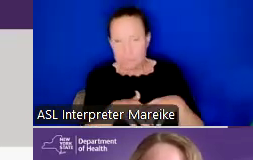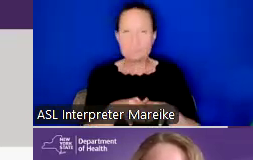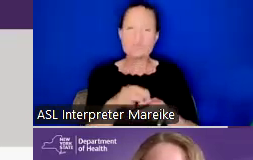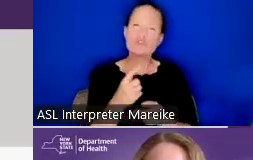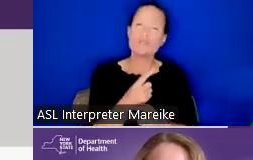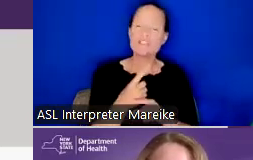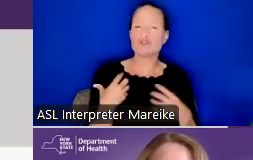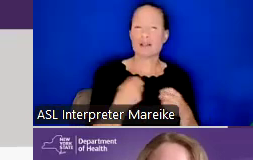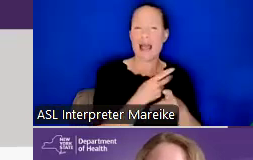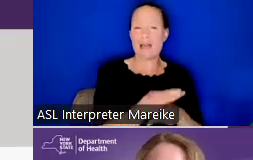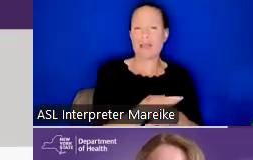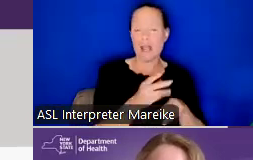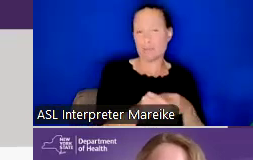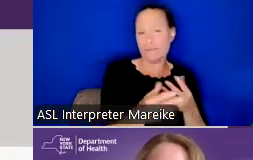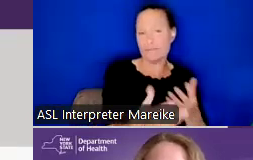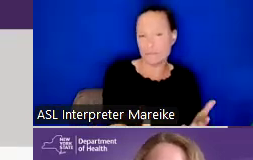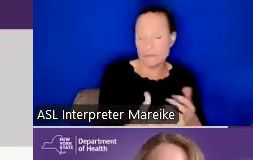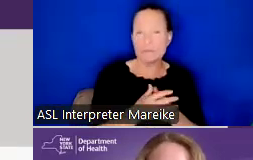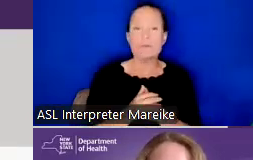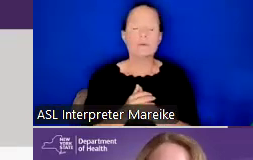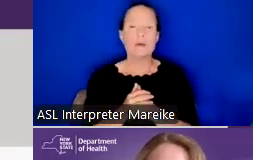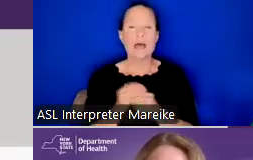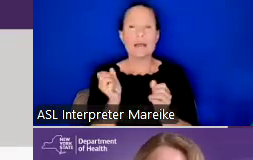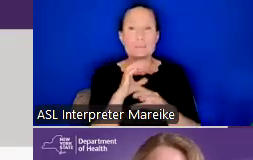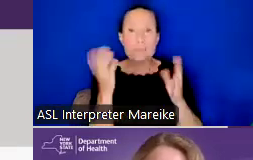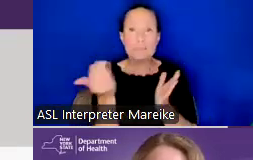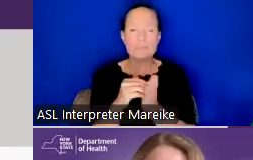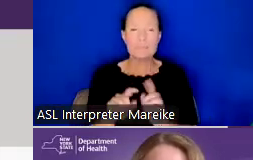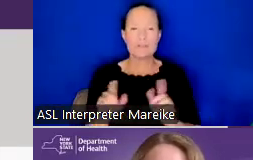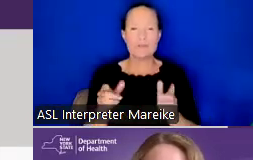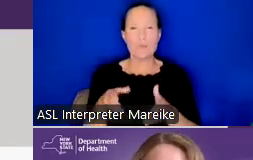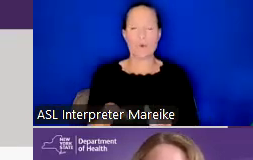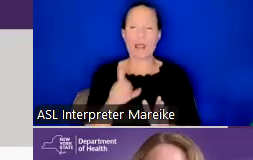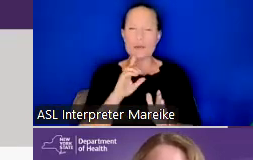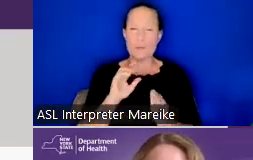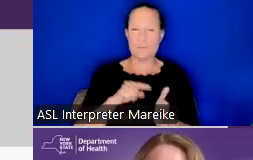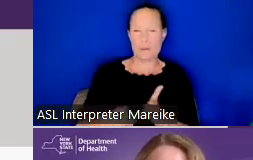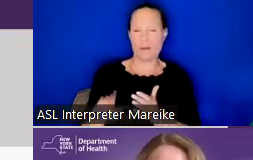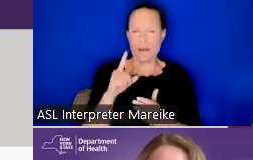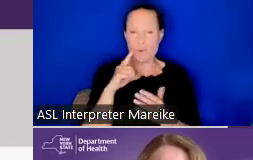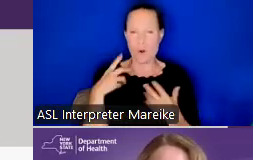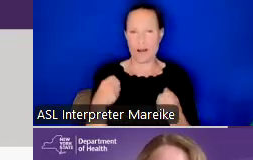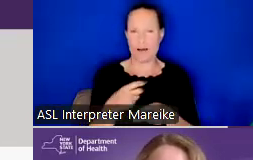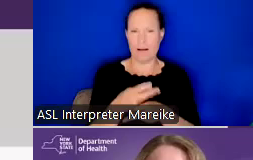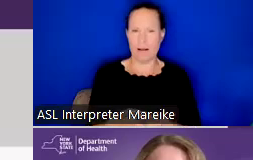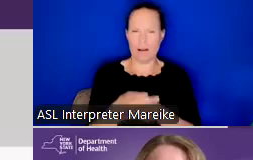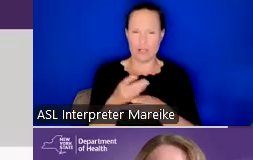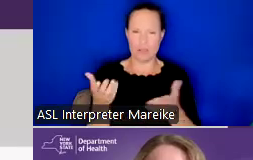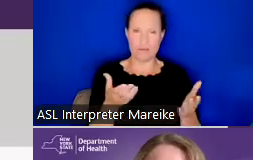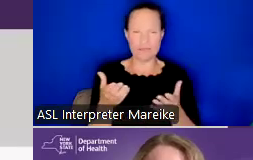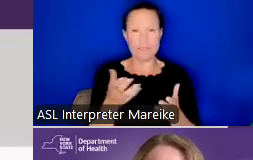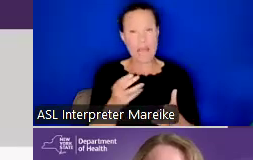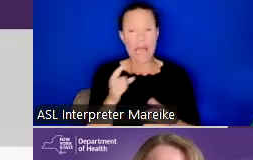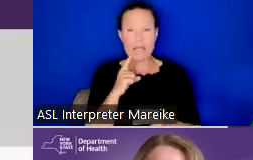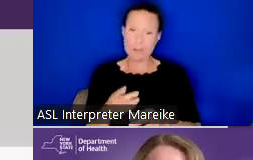ecosystem and reimagining how we pay for social care services. Equally important is our goal to strengthen healthcare